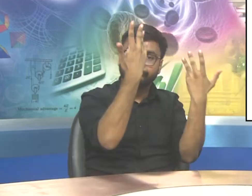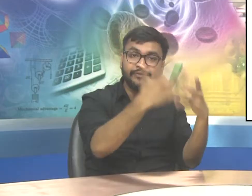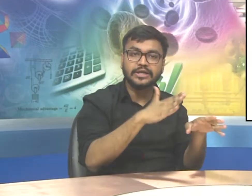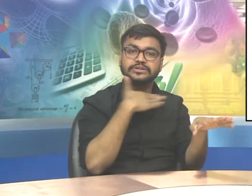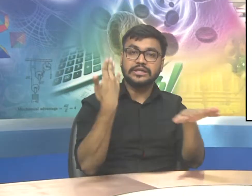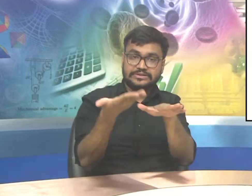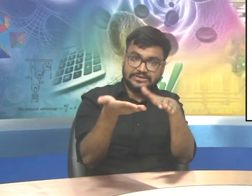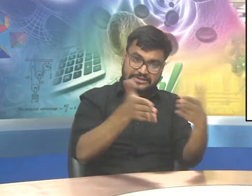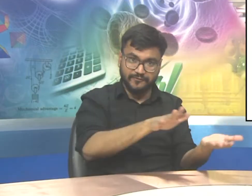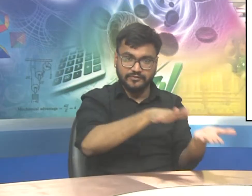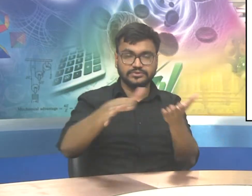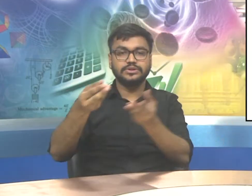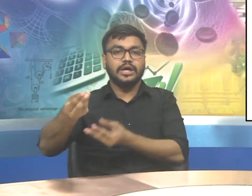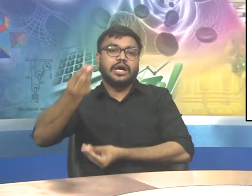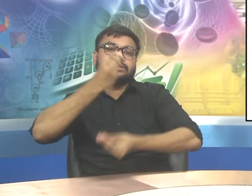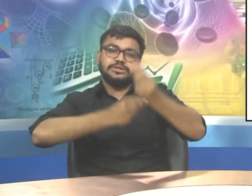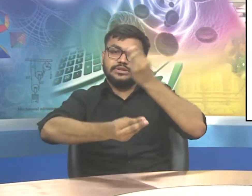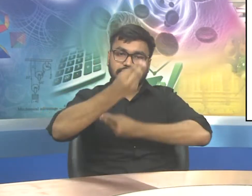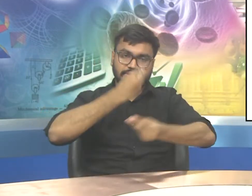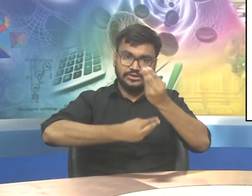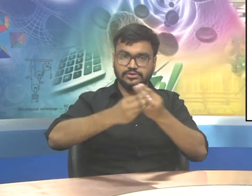They hunted large animals